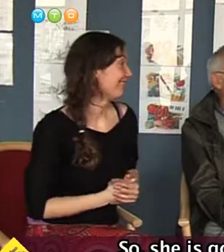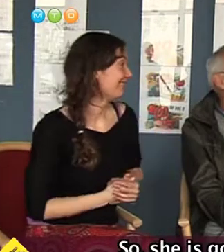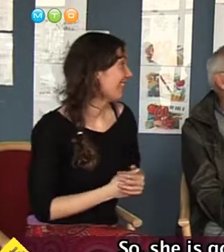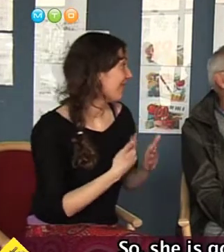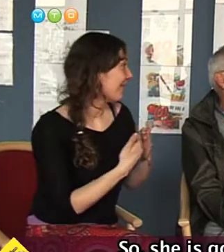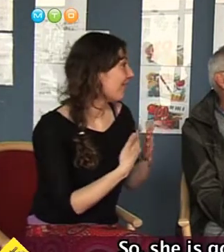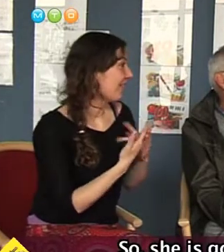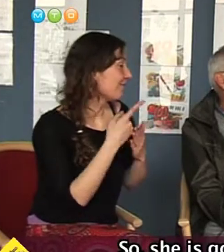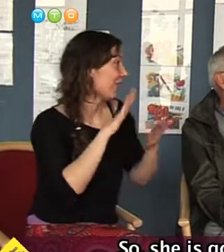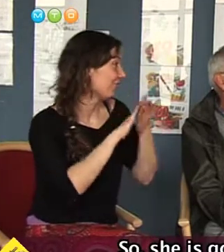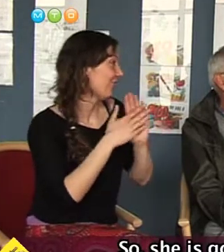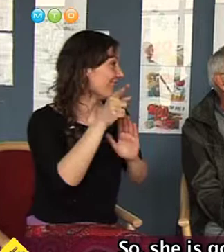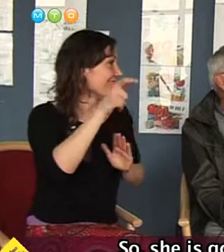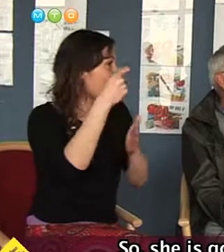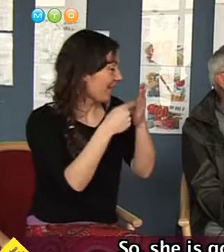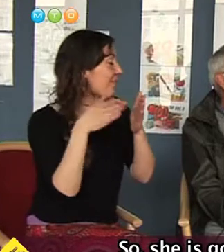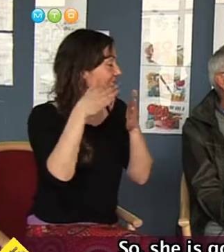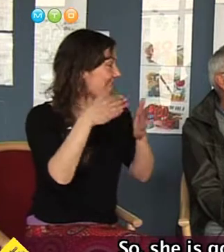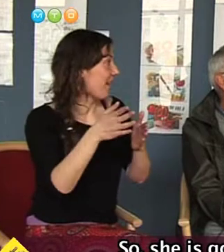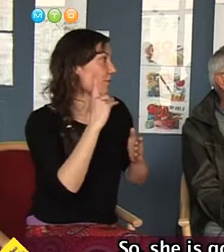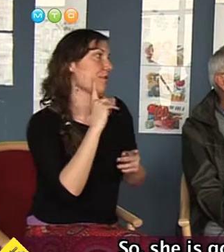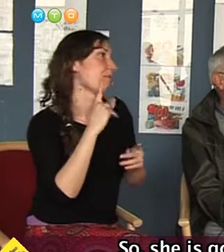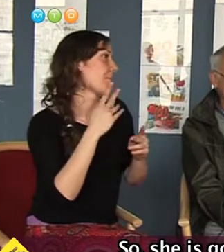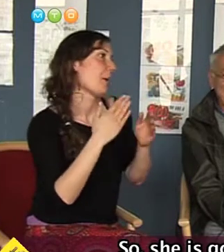So she's a good Czech animator, one of the best.